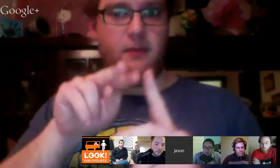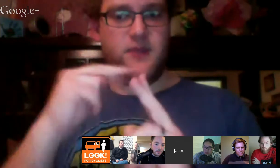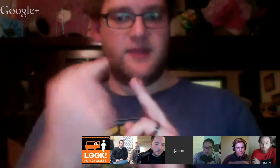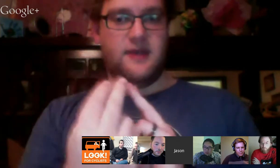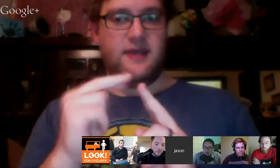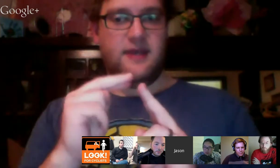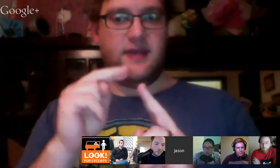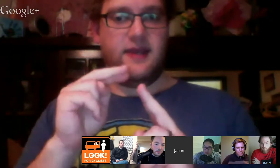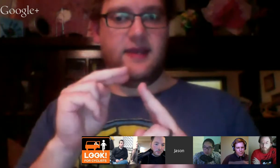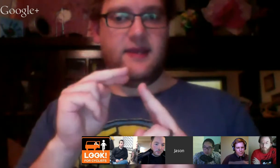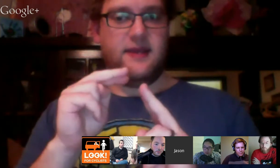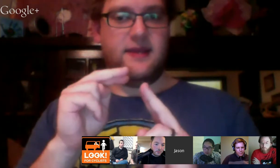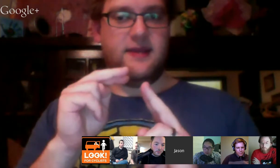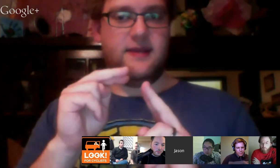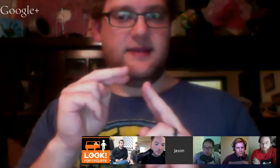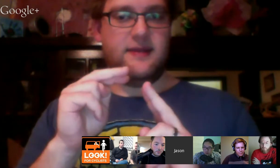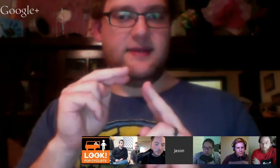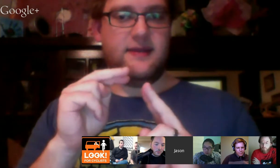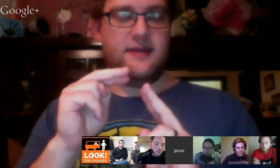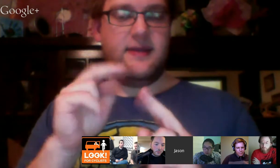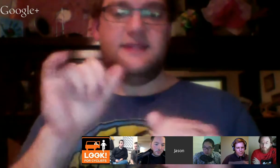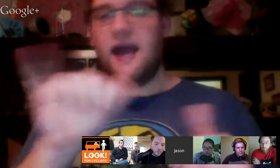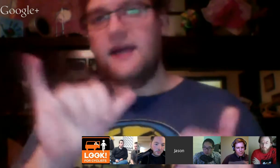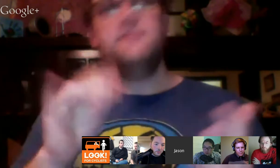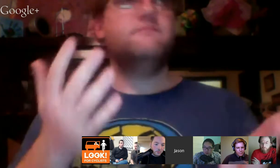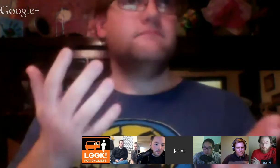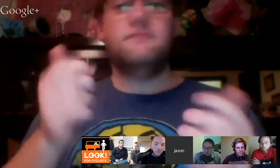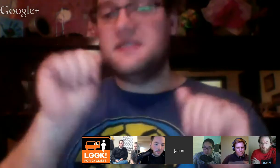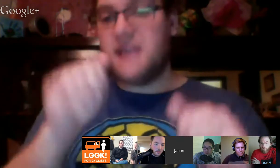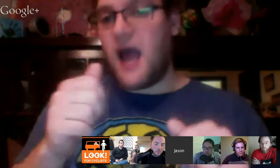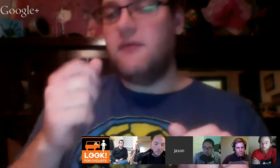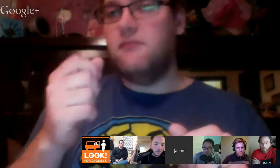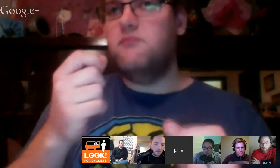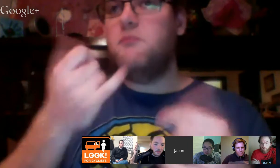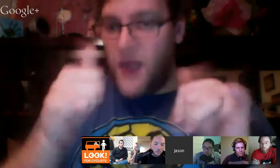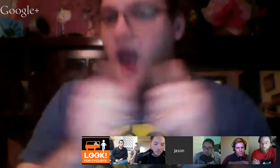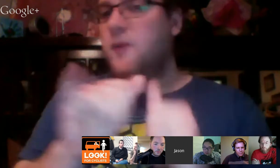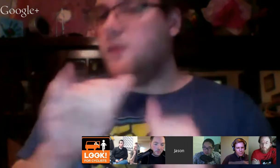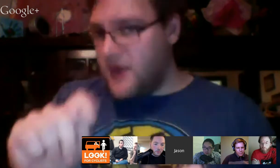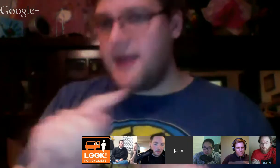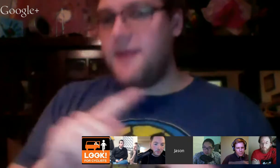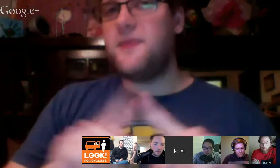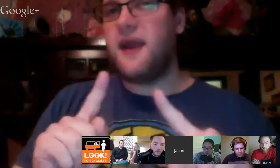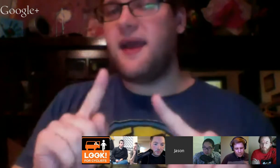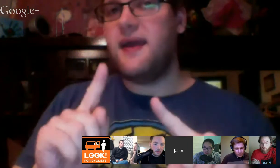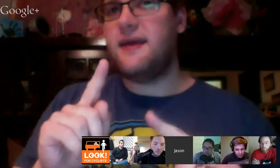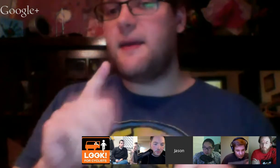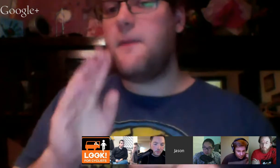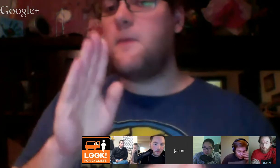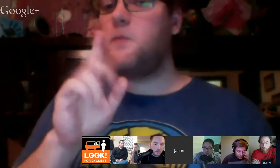Is it possible to look at the usability standards from that perspective? For example,